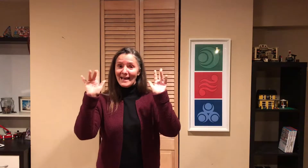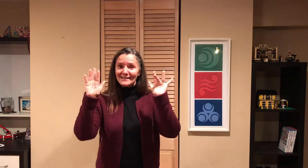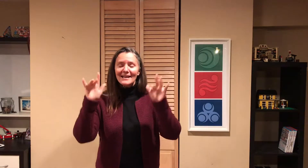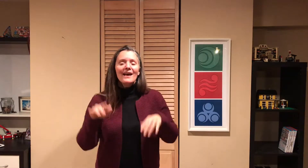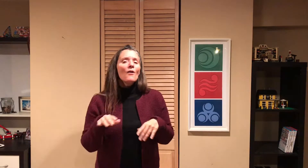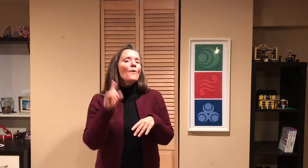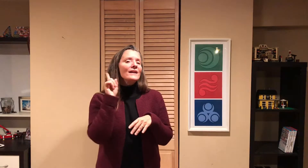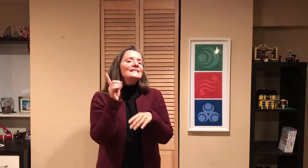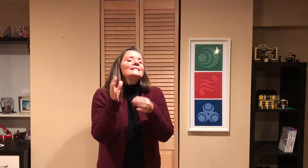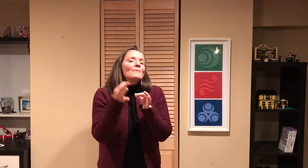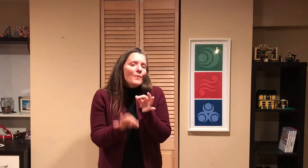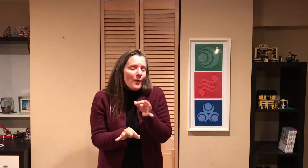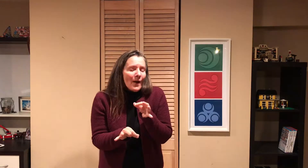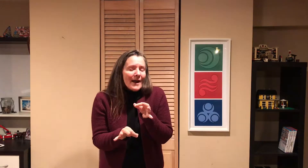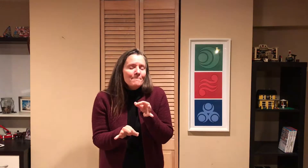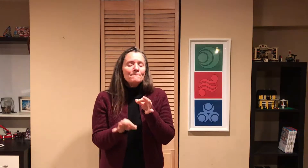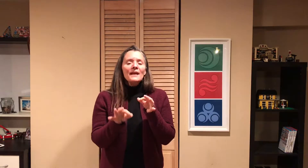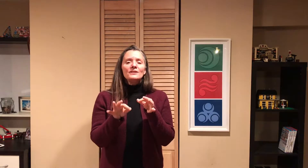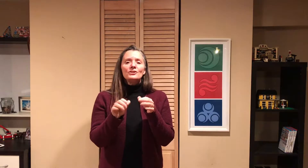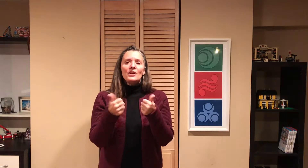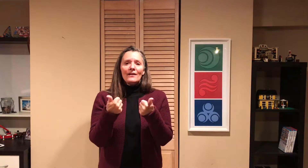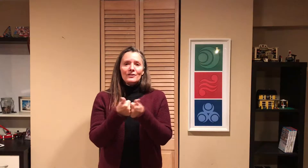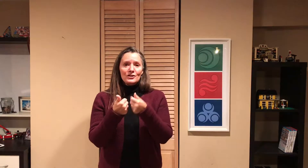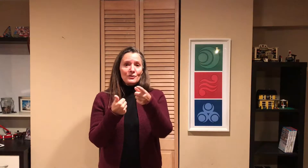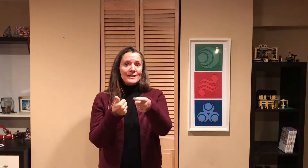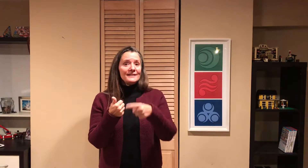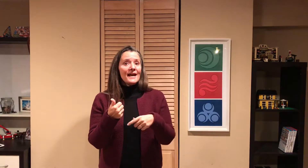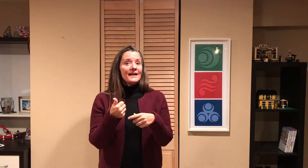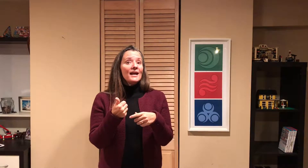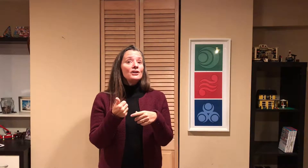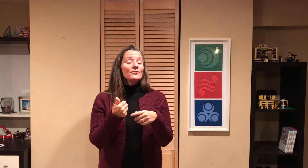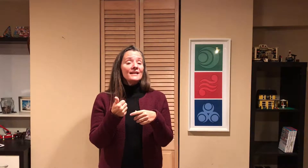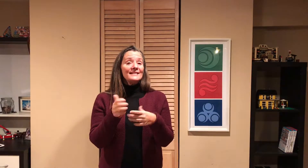hands. One simple way to challenge you is that you can